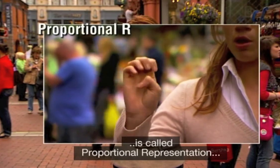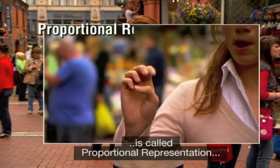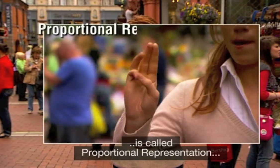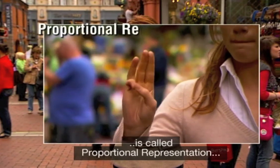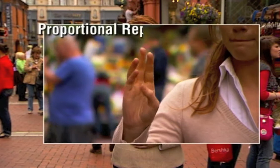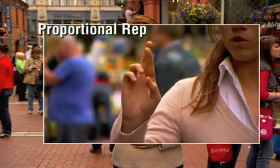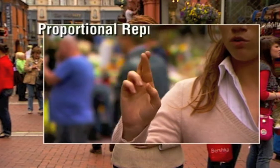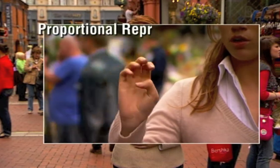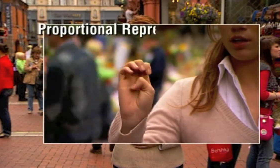representation.